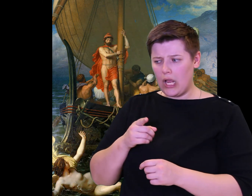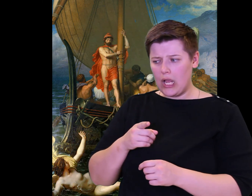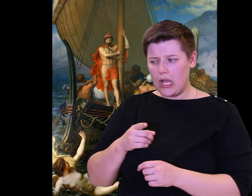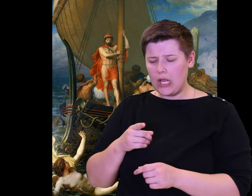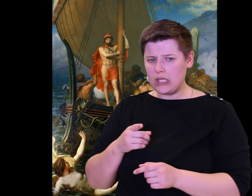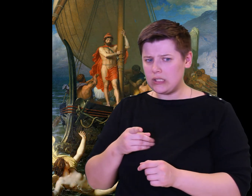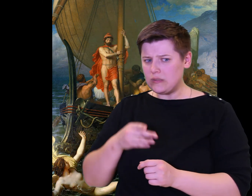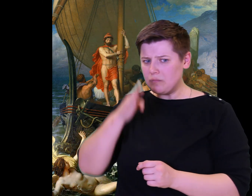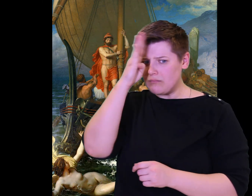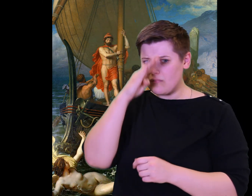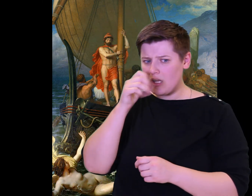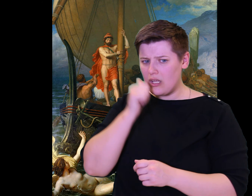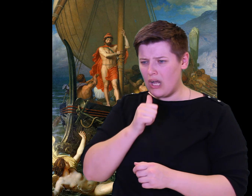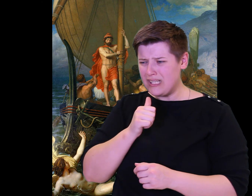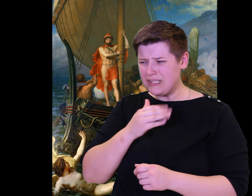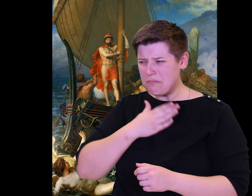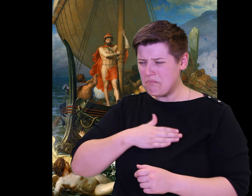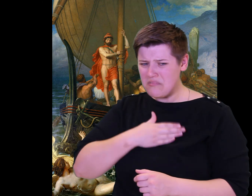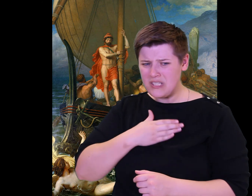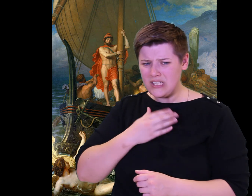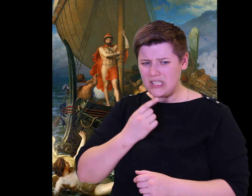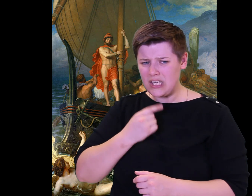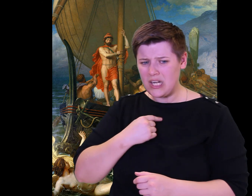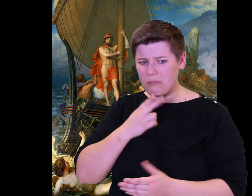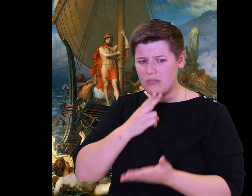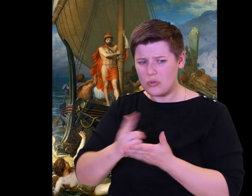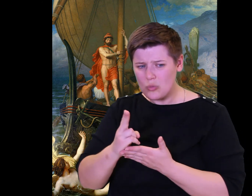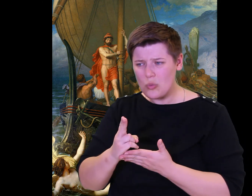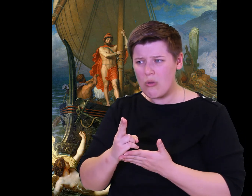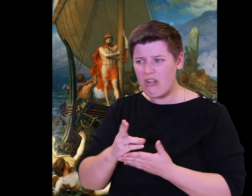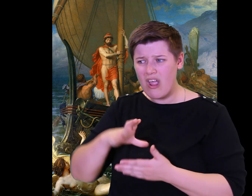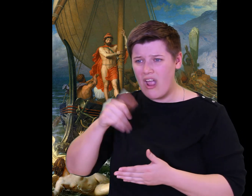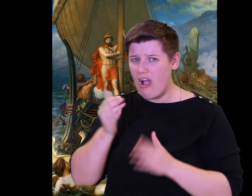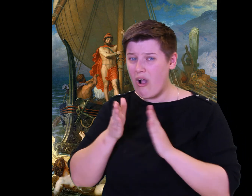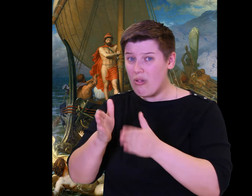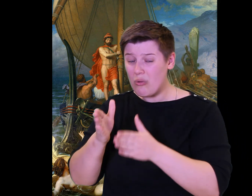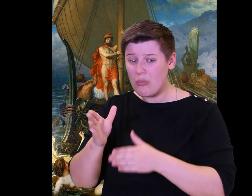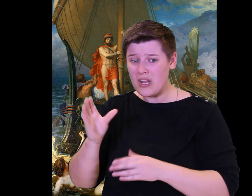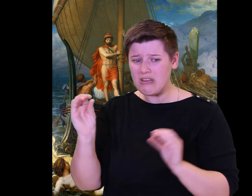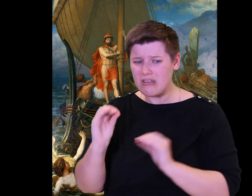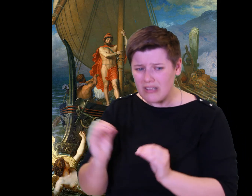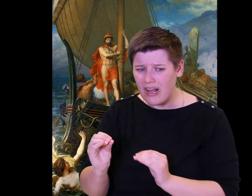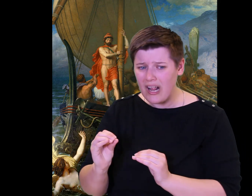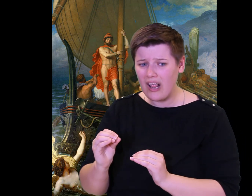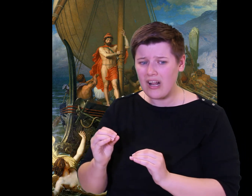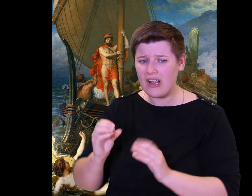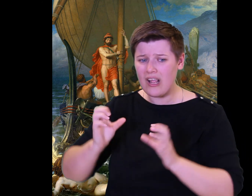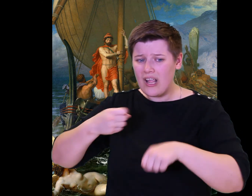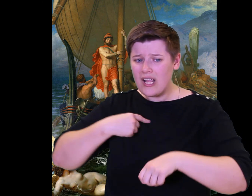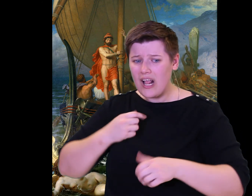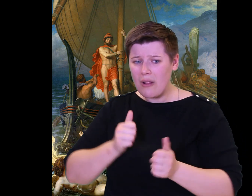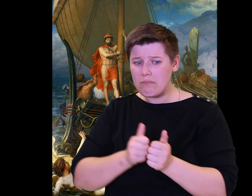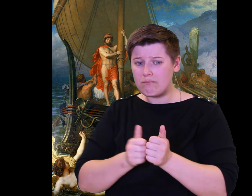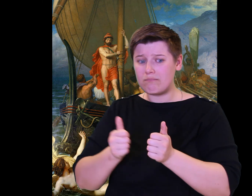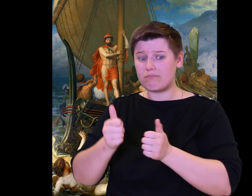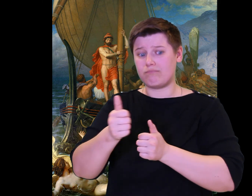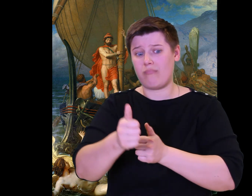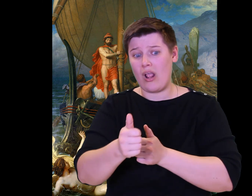leaves. Beneath, divine Charybdis sucks back water down.